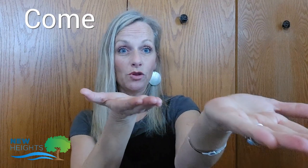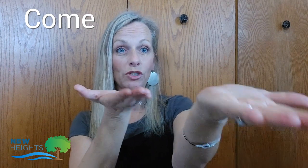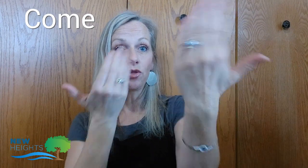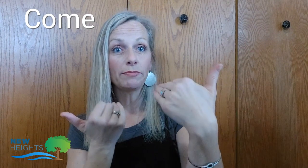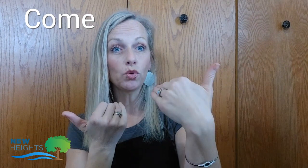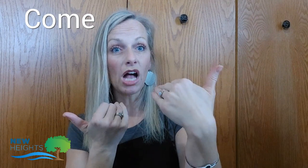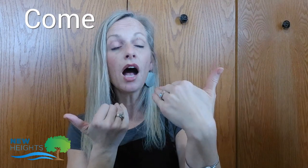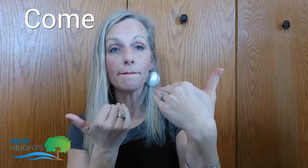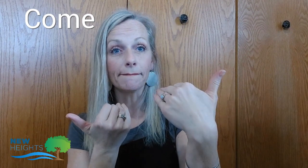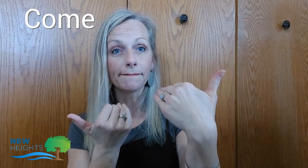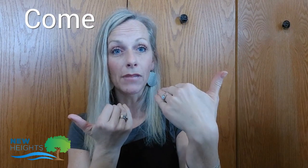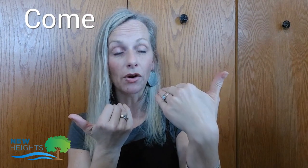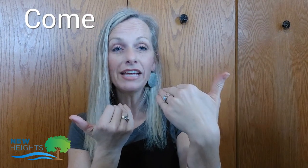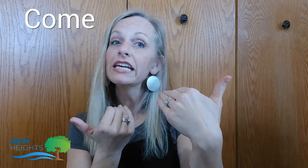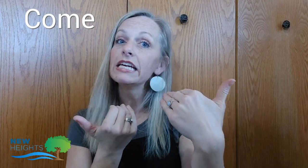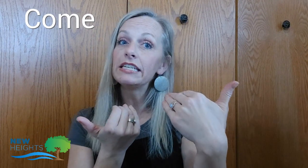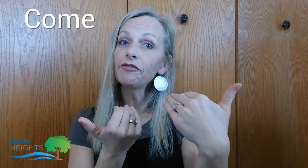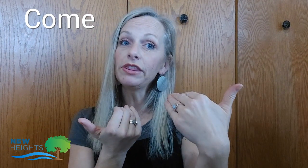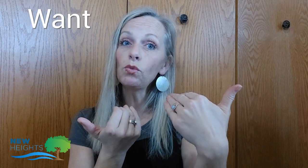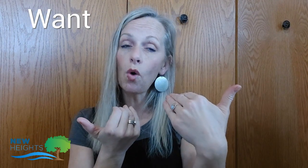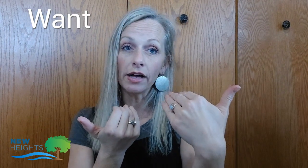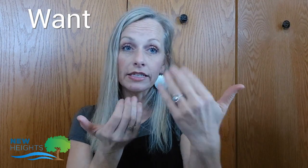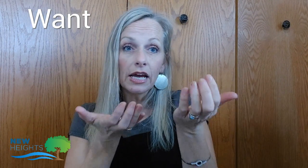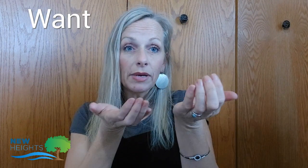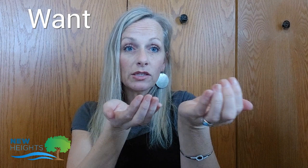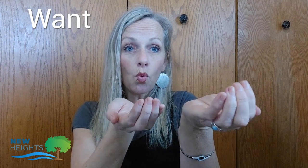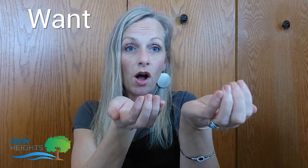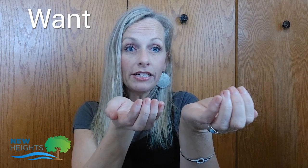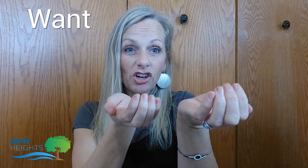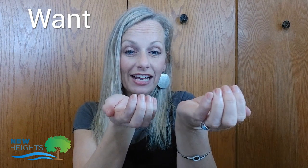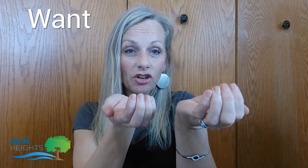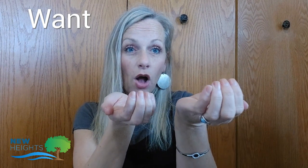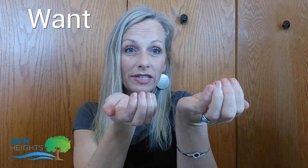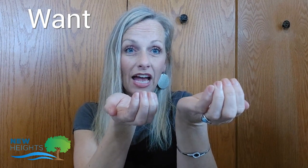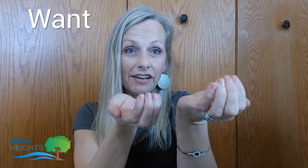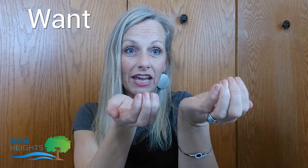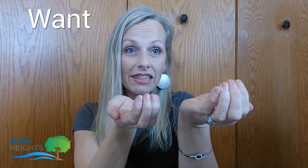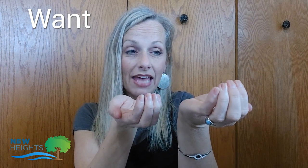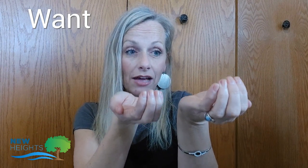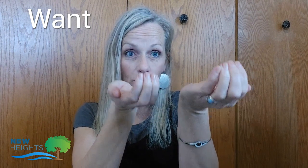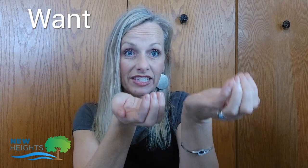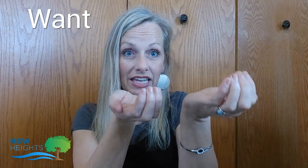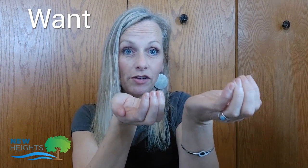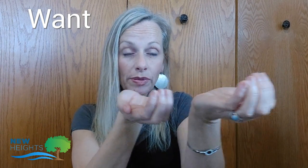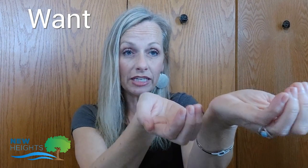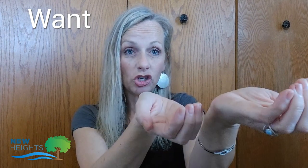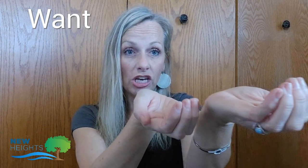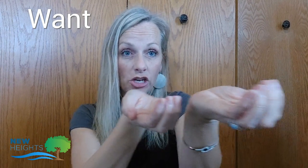you want them to come, all right? Different than want, because want, your hands are always kind of in that receiving position, and